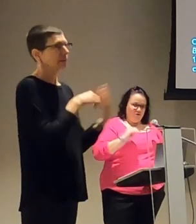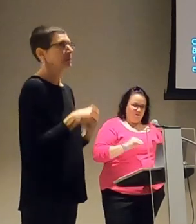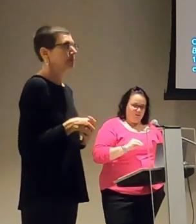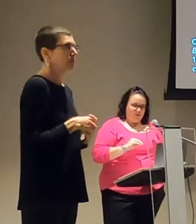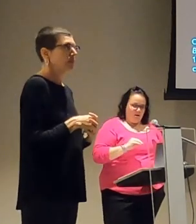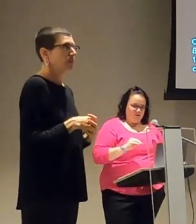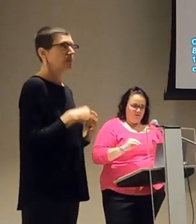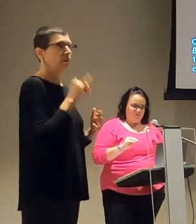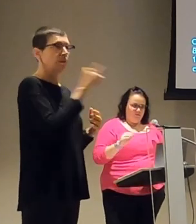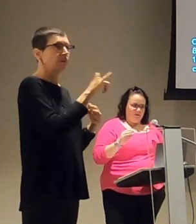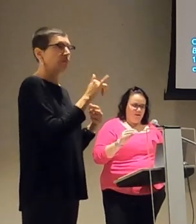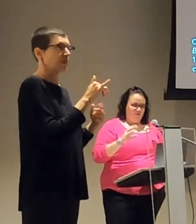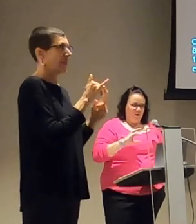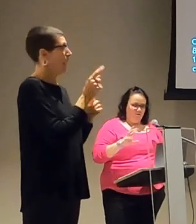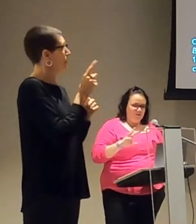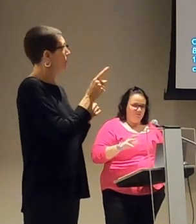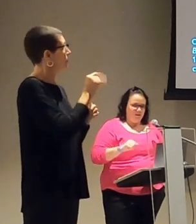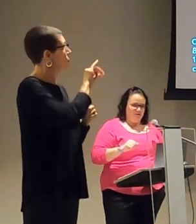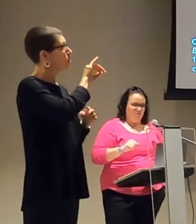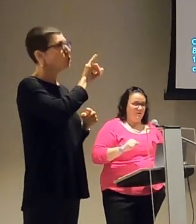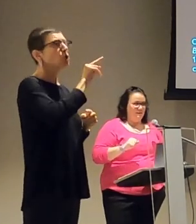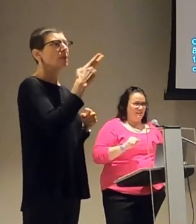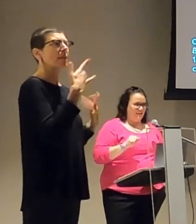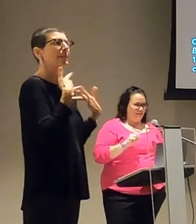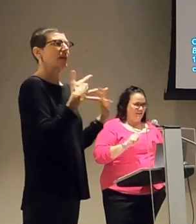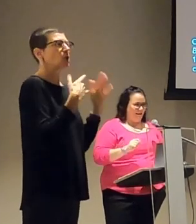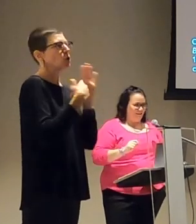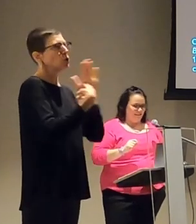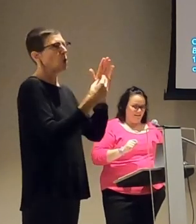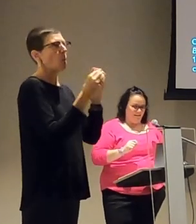time, Judith is also kind of often depicted more